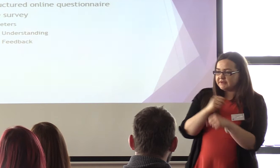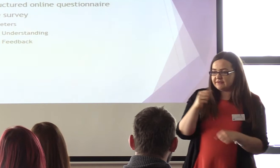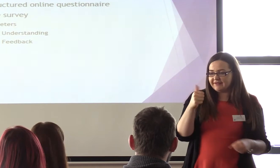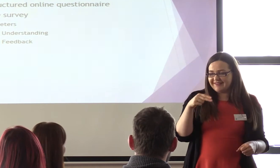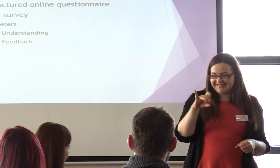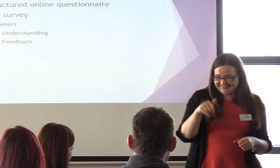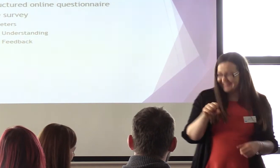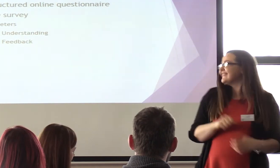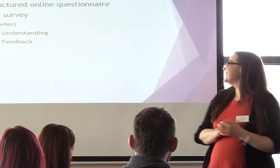anonymous